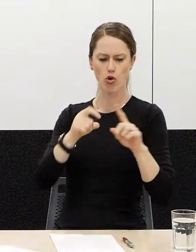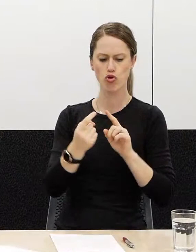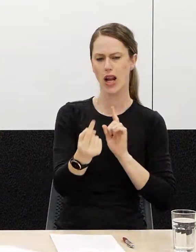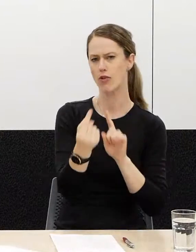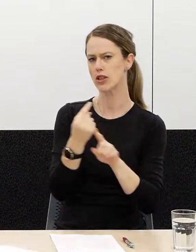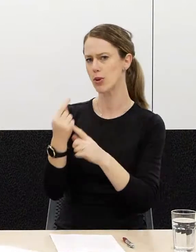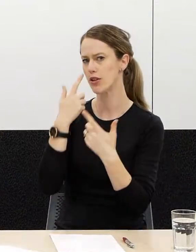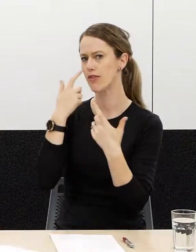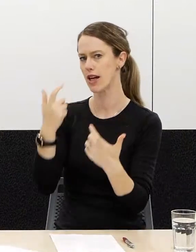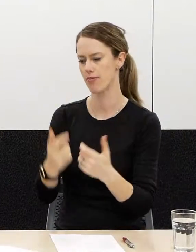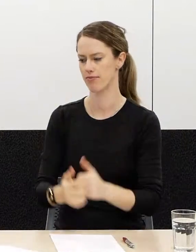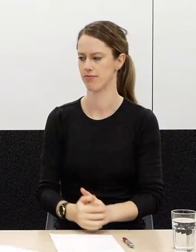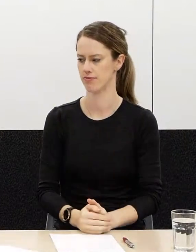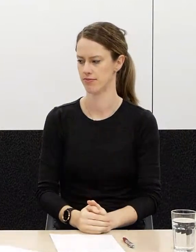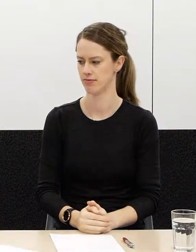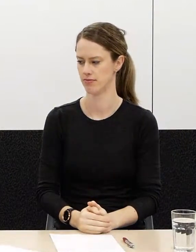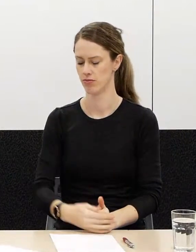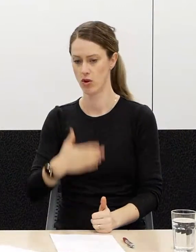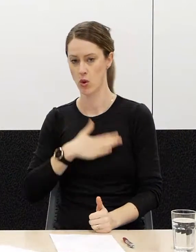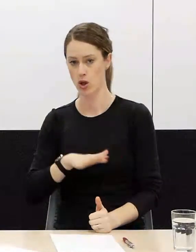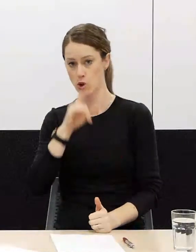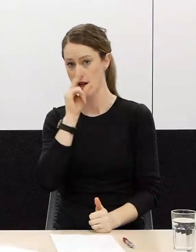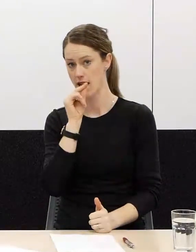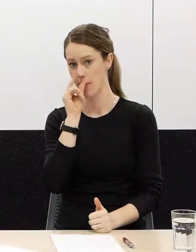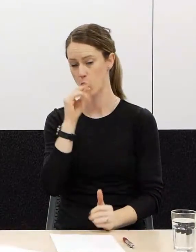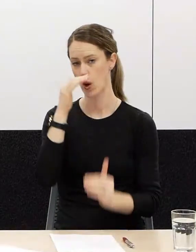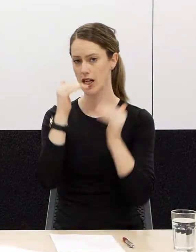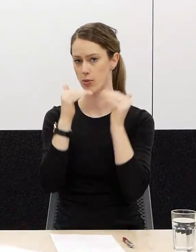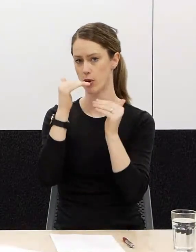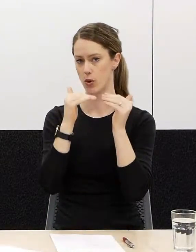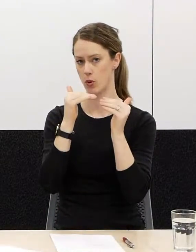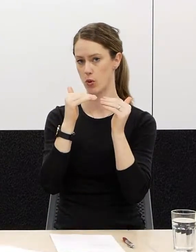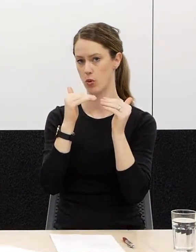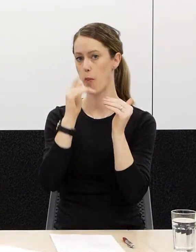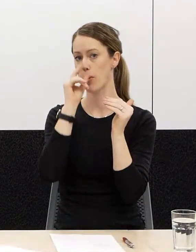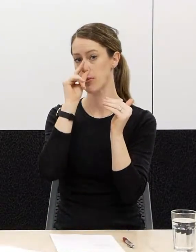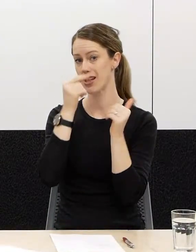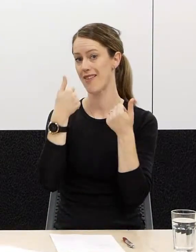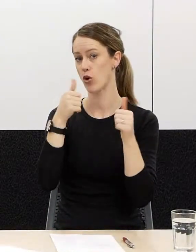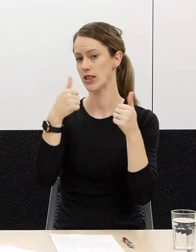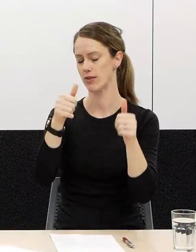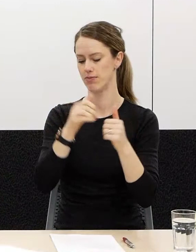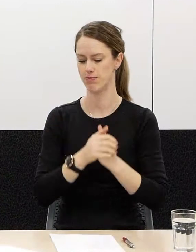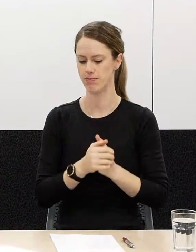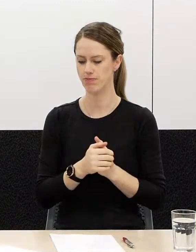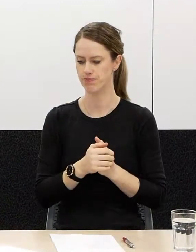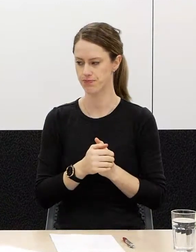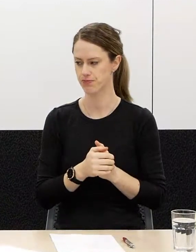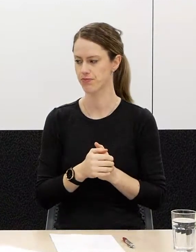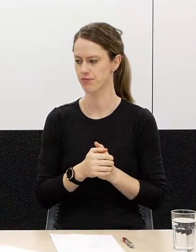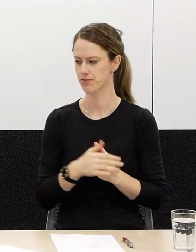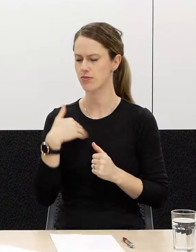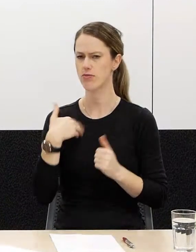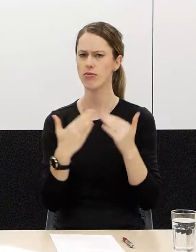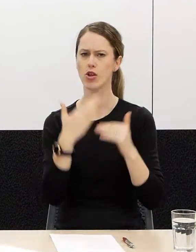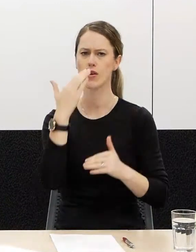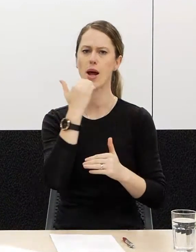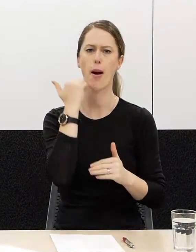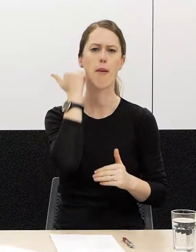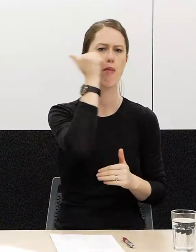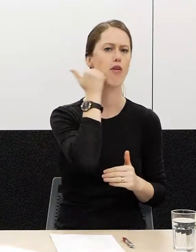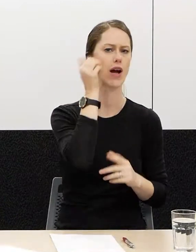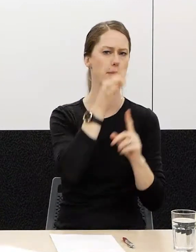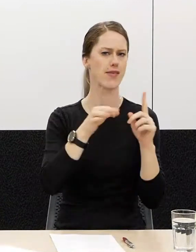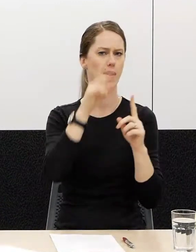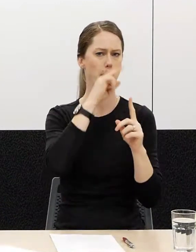responsive care with a view to enable an equitable chance of success. Essential to this is increasing the number of Māori and